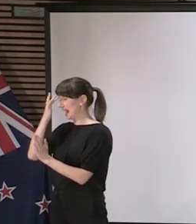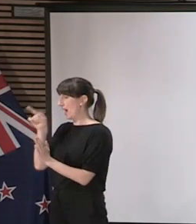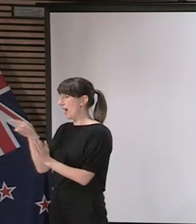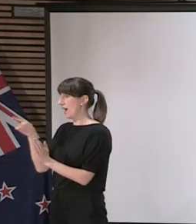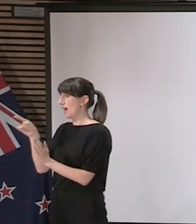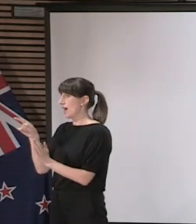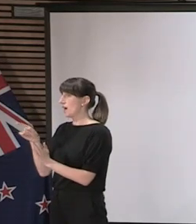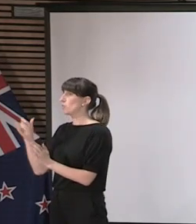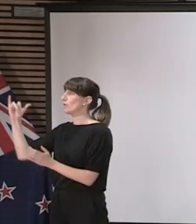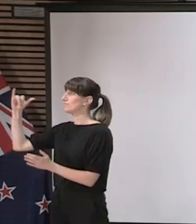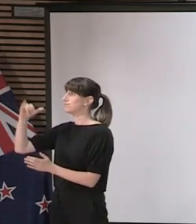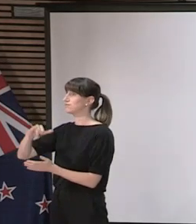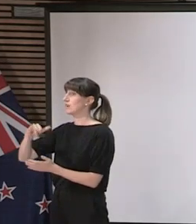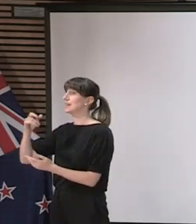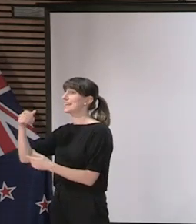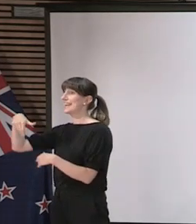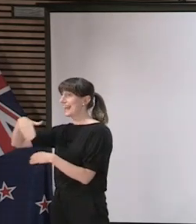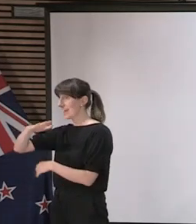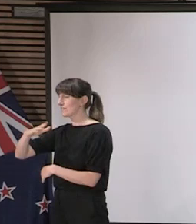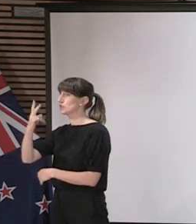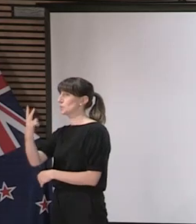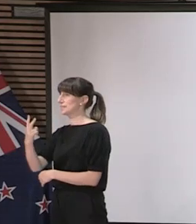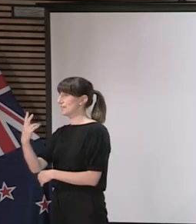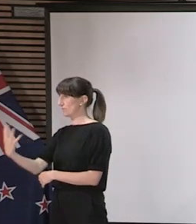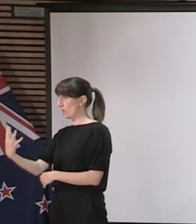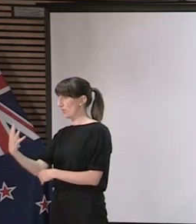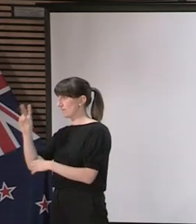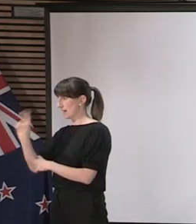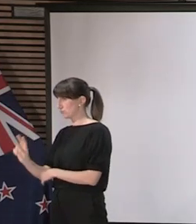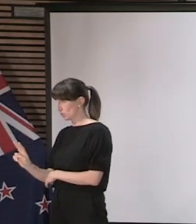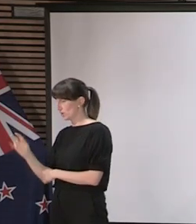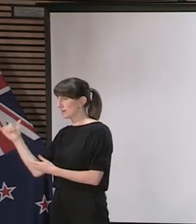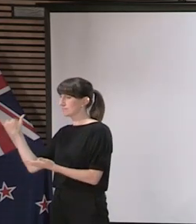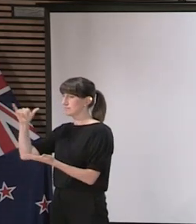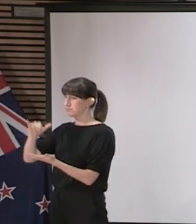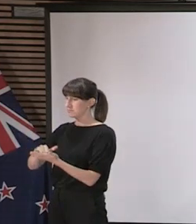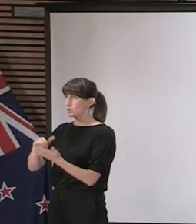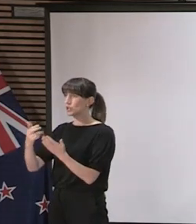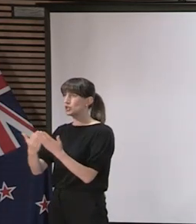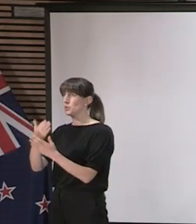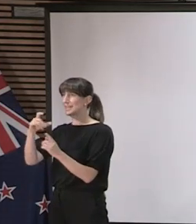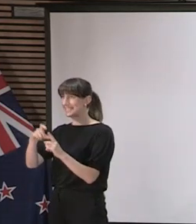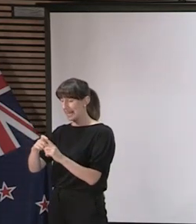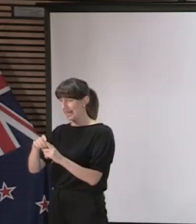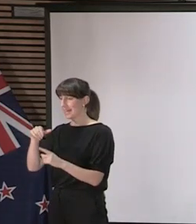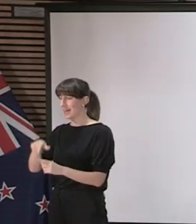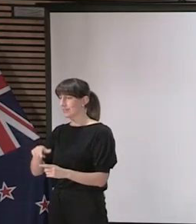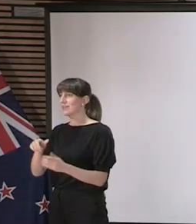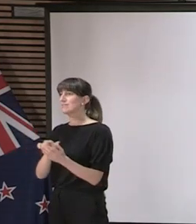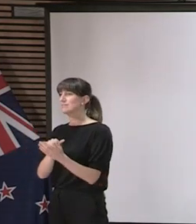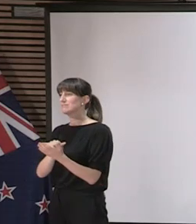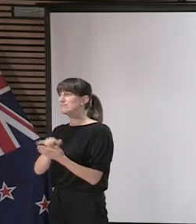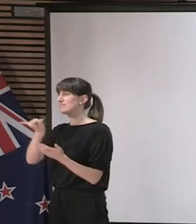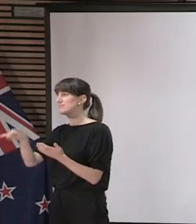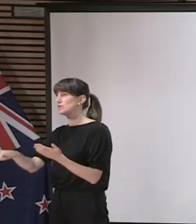April. After that departure, we're expecting a further flight from New Delhi and a flight from Mumbai. expecting those will be